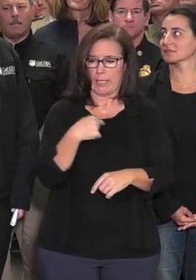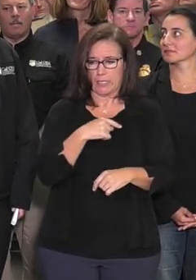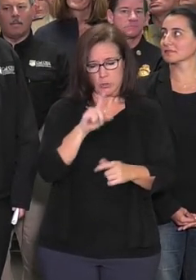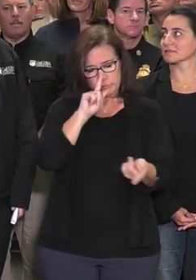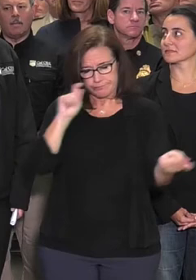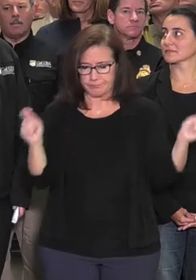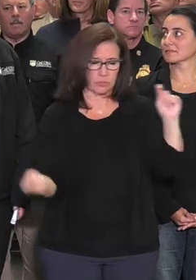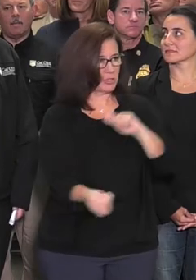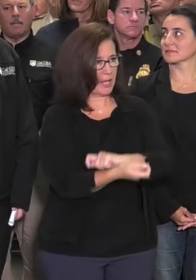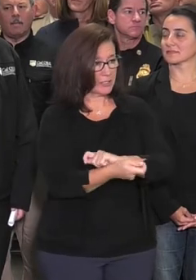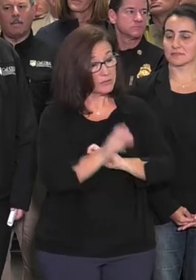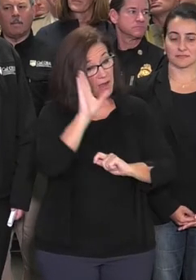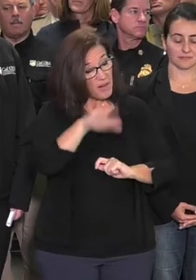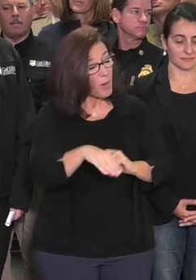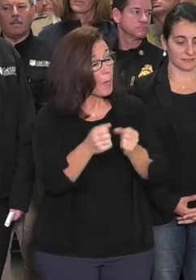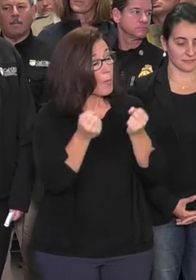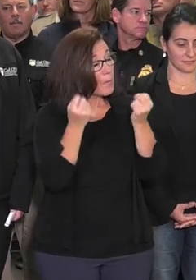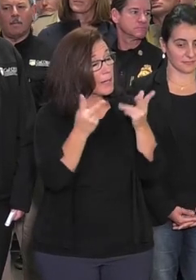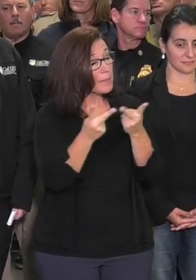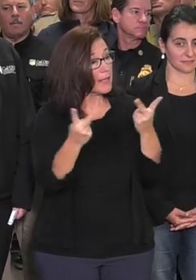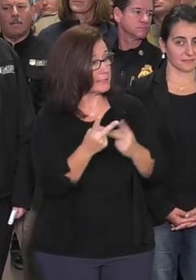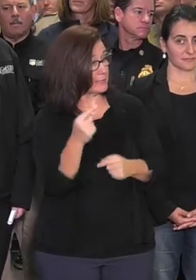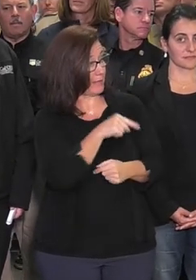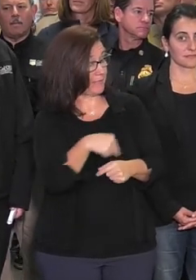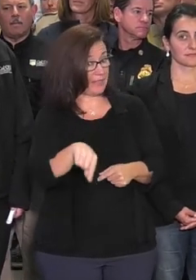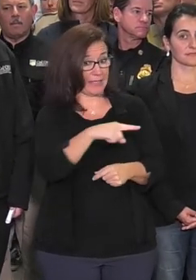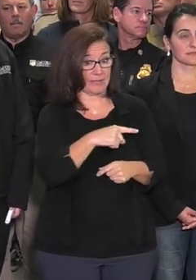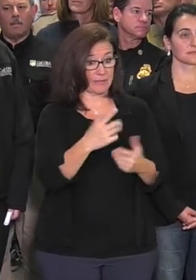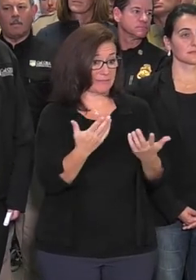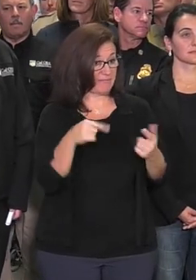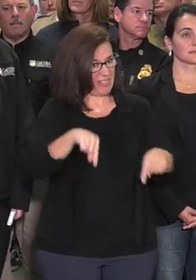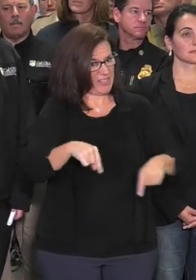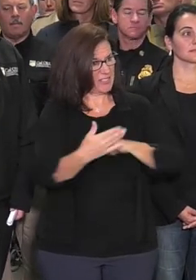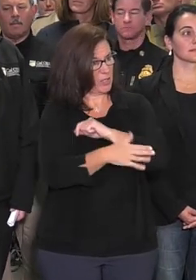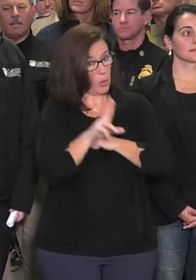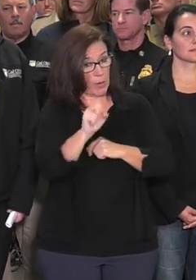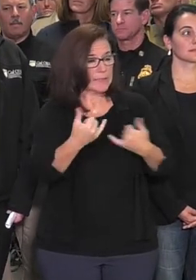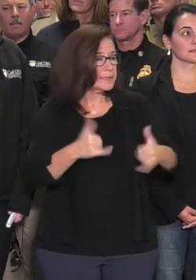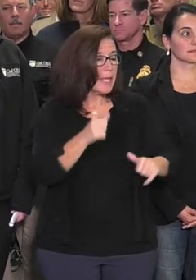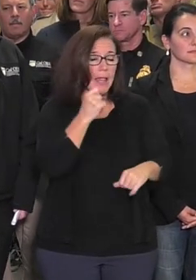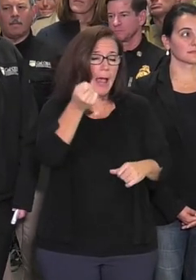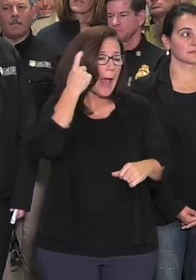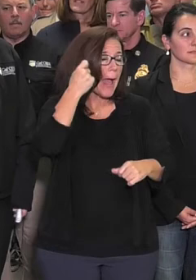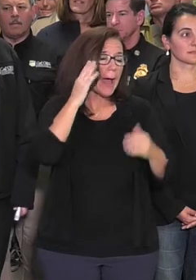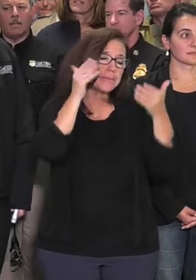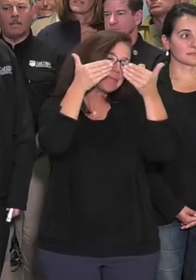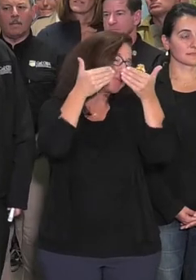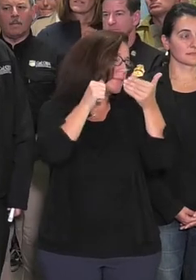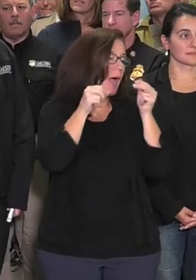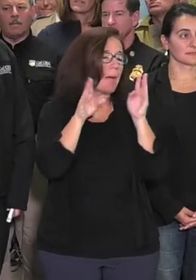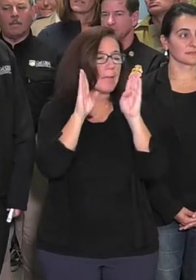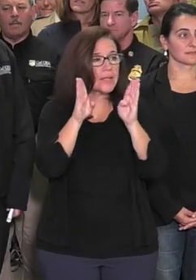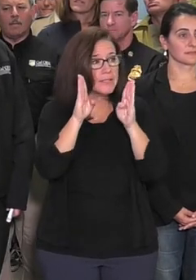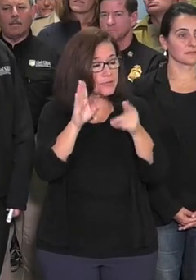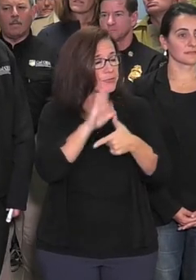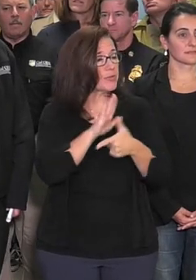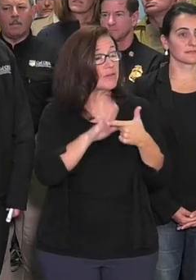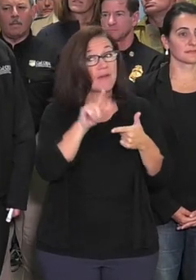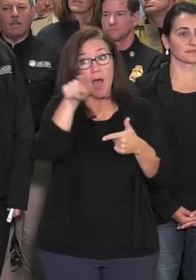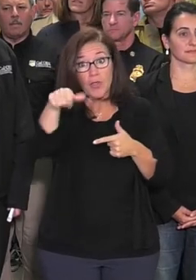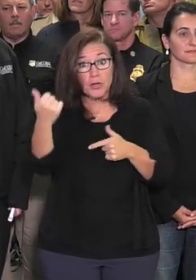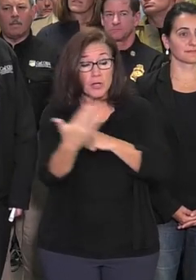this country that don't get it yet. There are several countries in the world that don't quite get it. So we're going to have to be good stewards of our